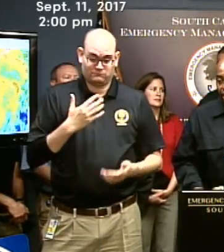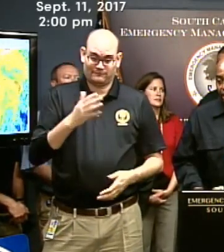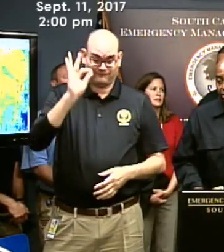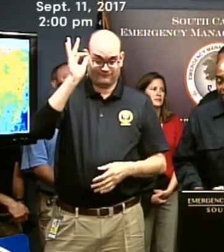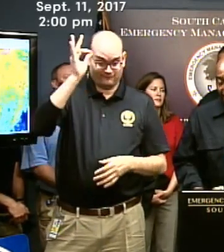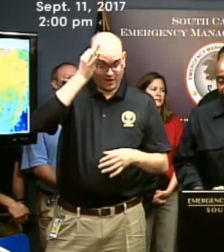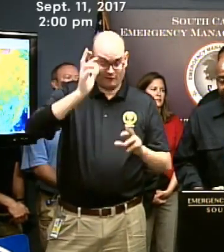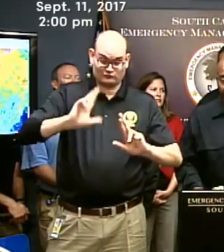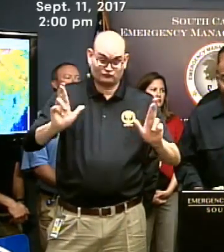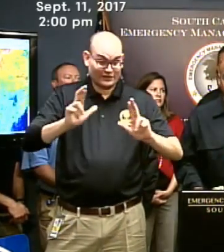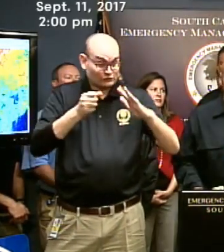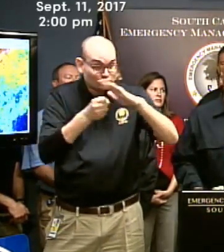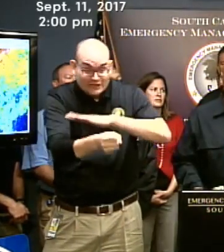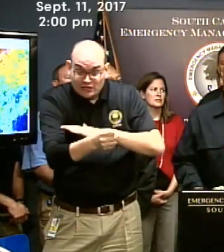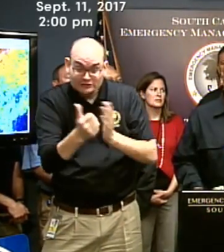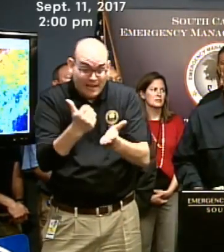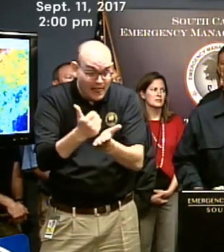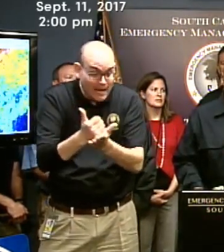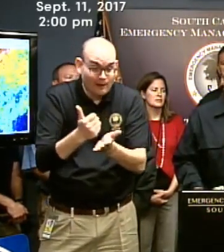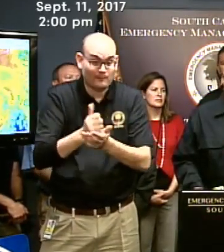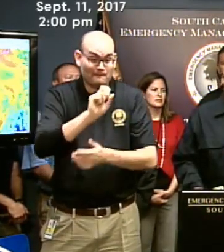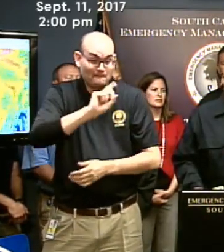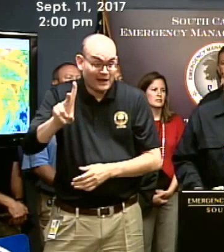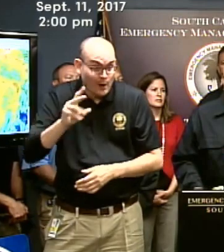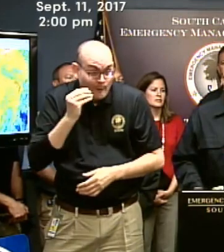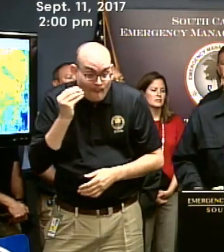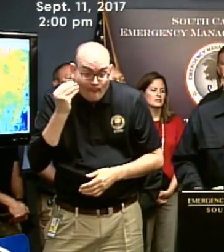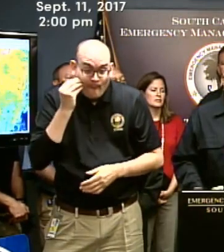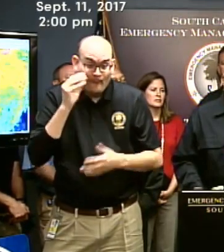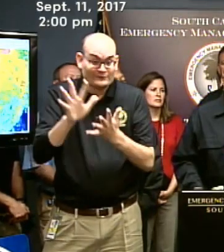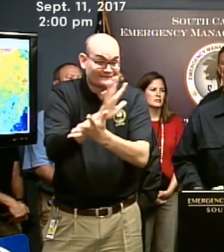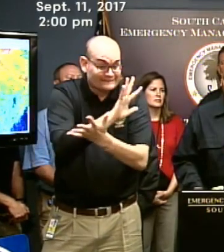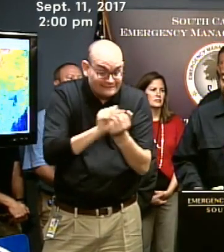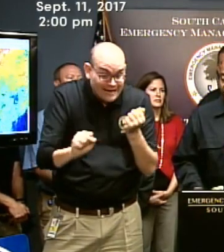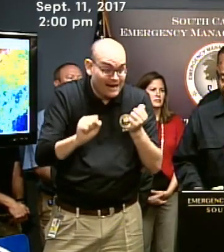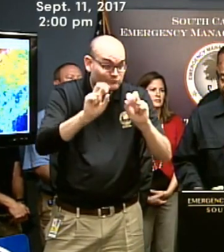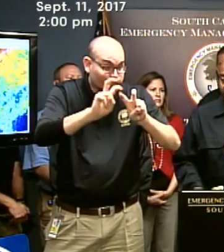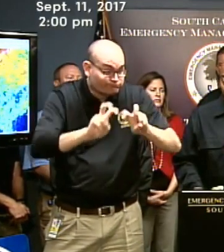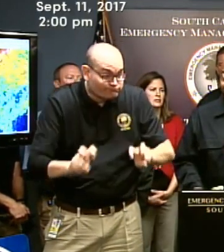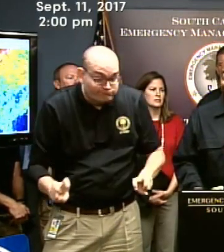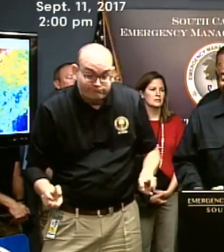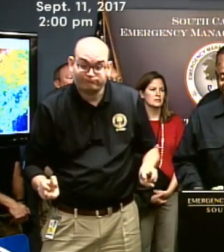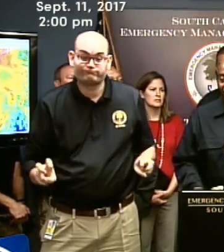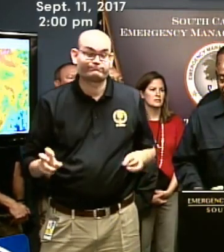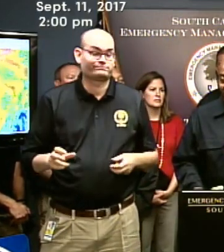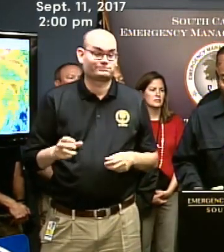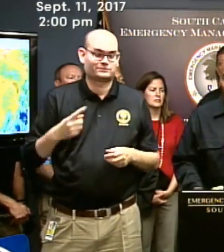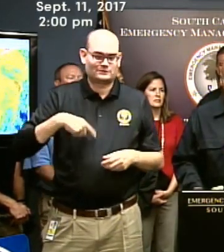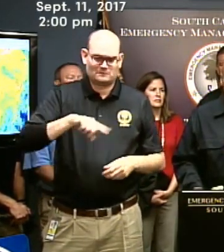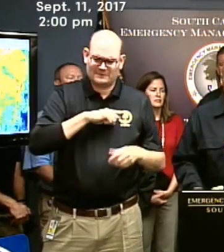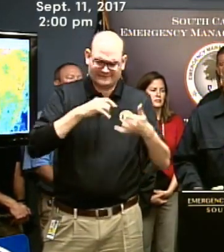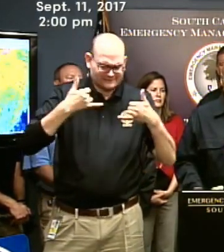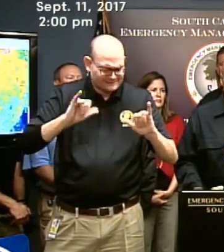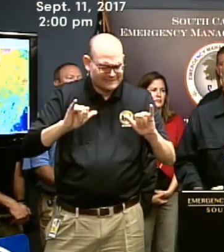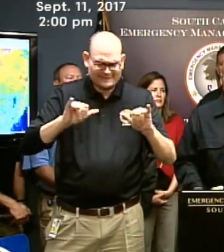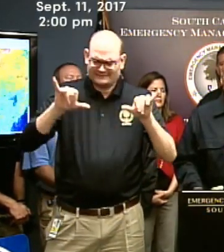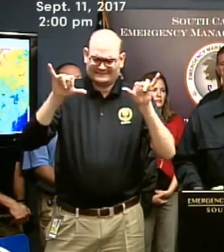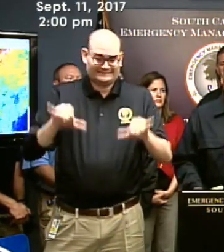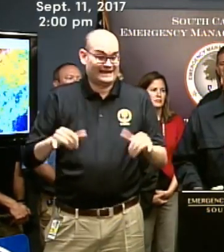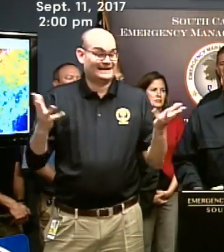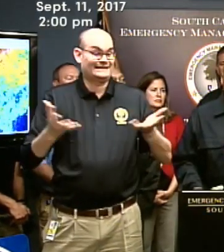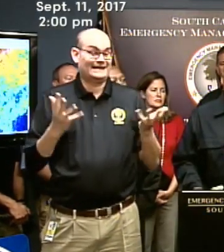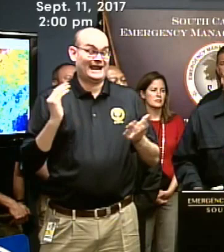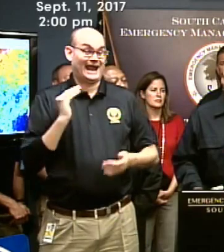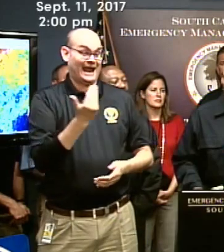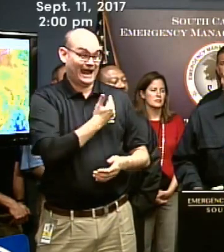sheltering, reentry, and damage assessments. And we also still co-located here with the team to